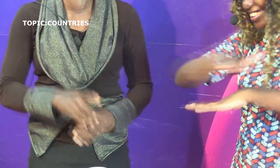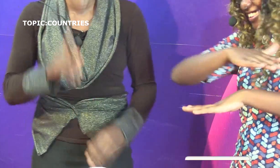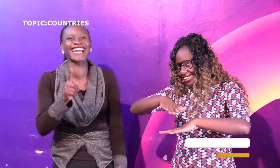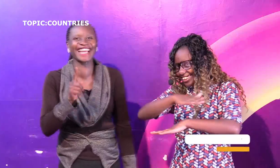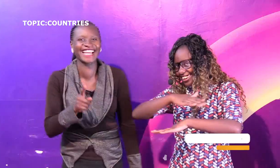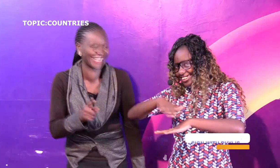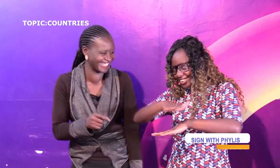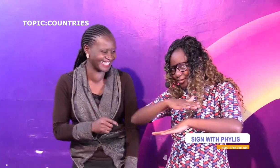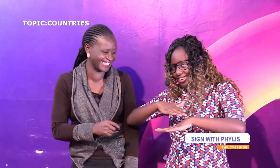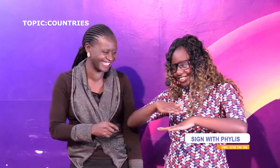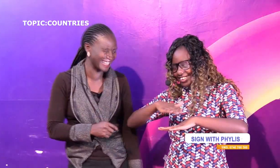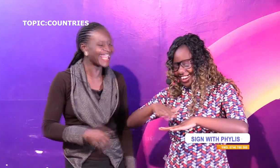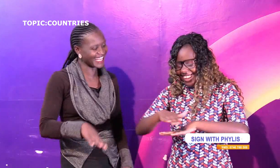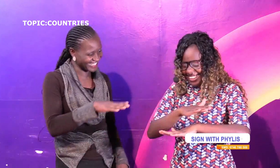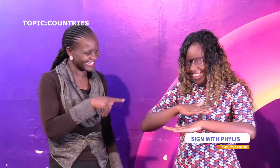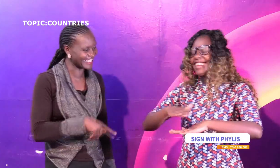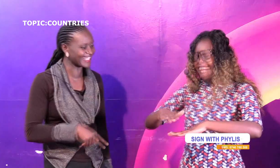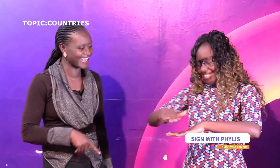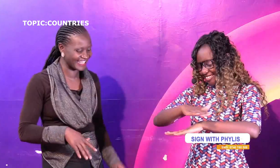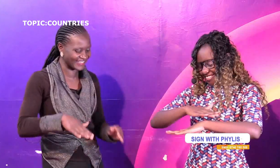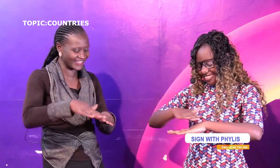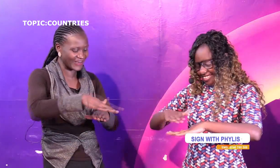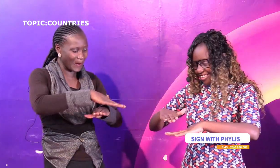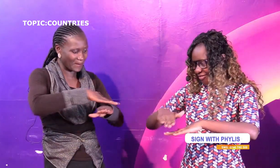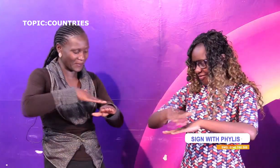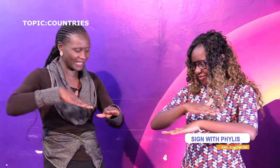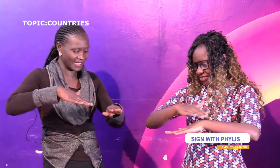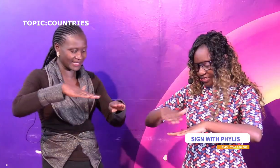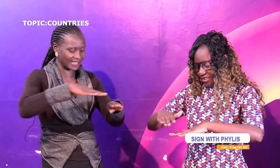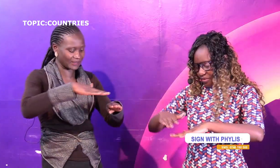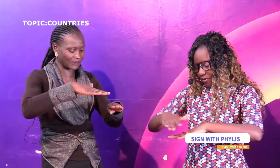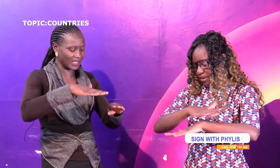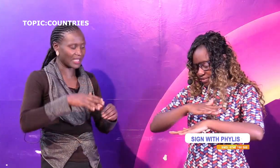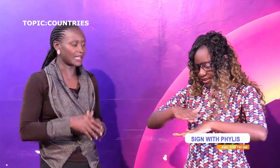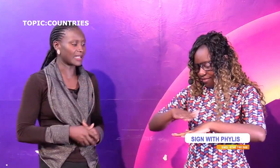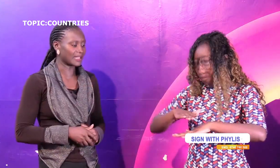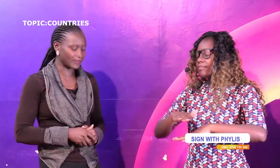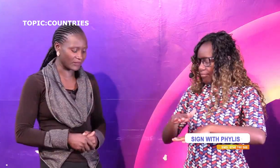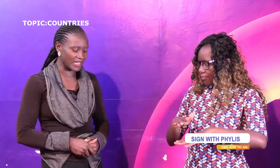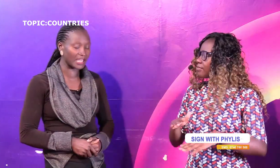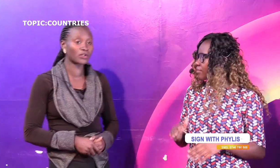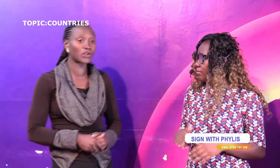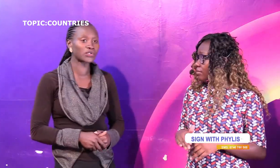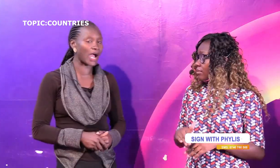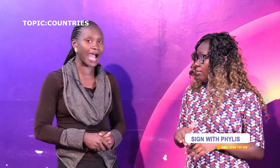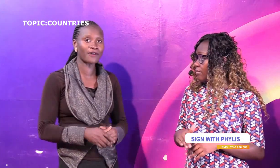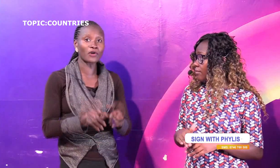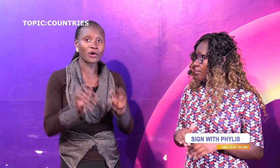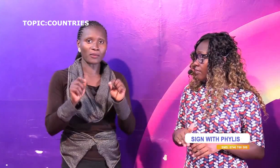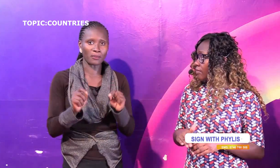the country Peninsula. That is the country. So Peninsula. And then you also have